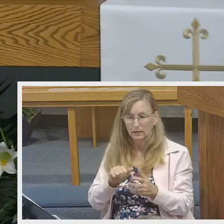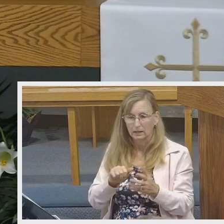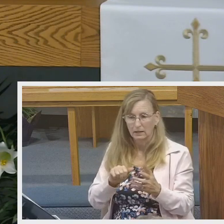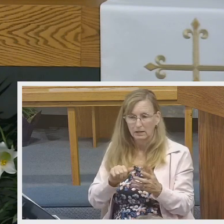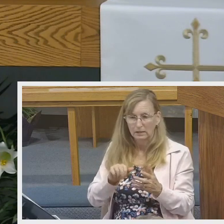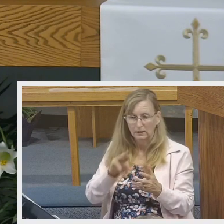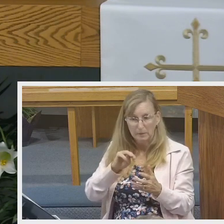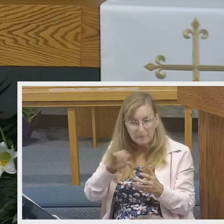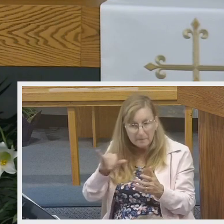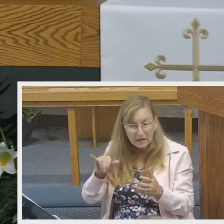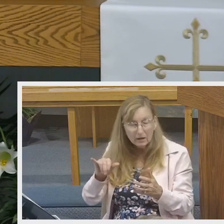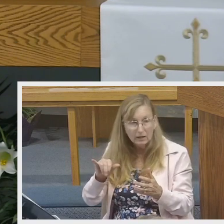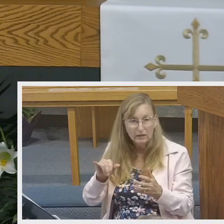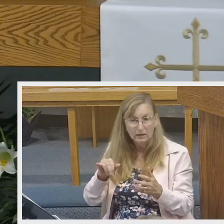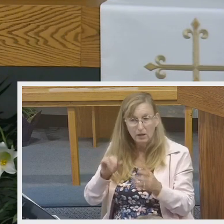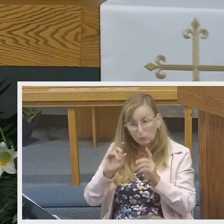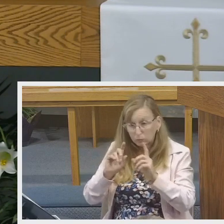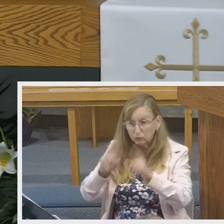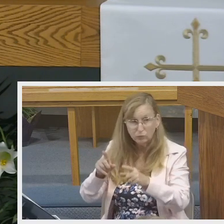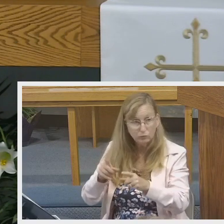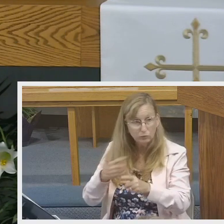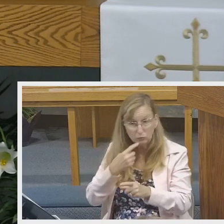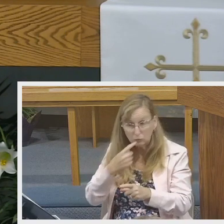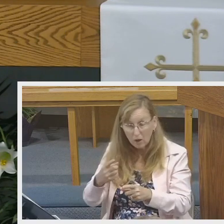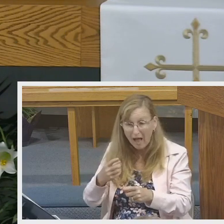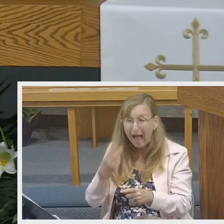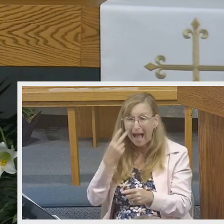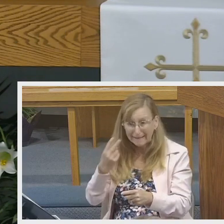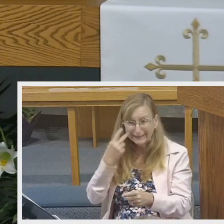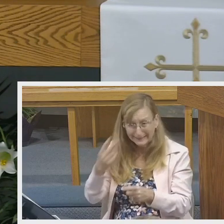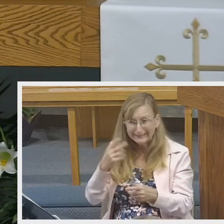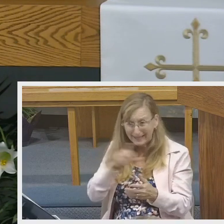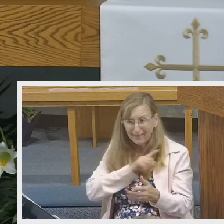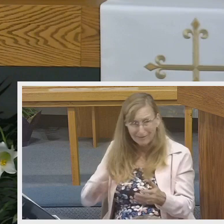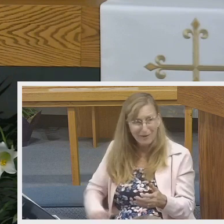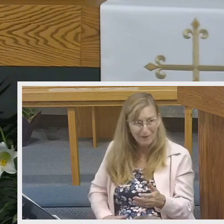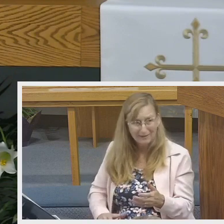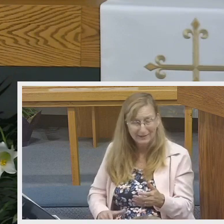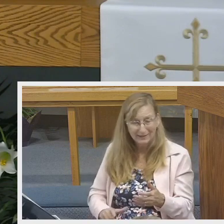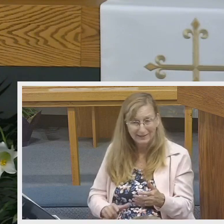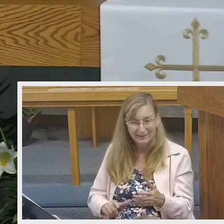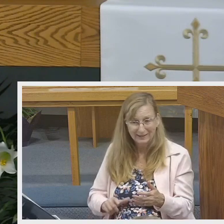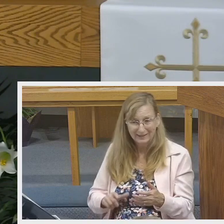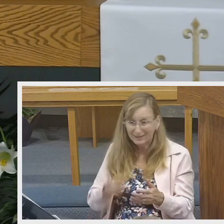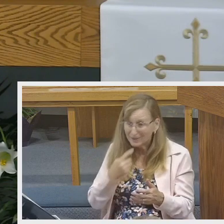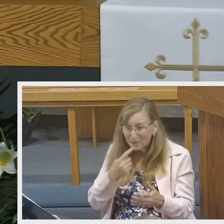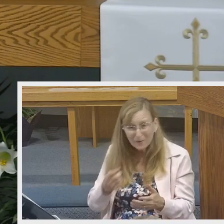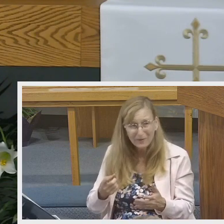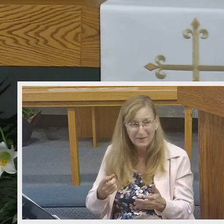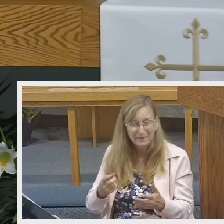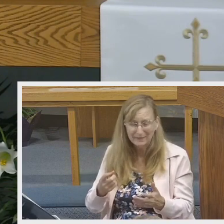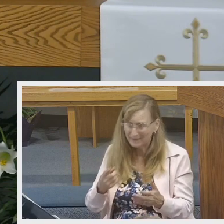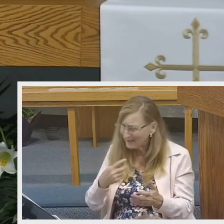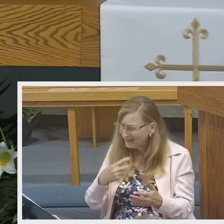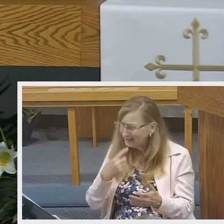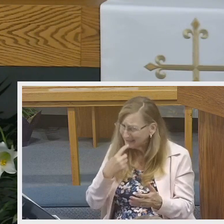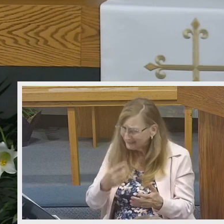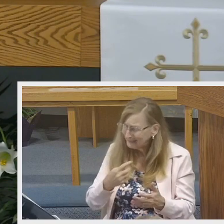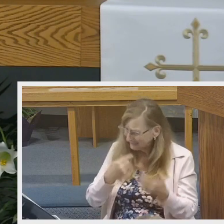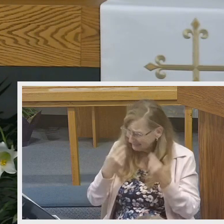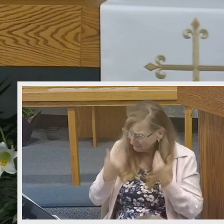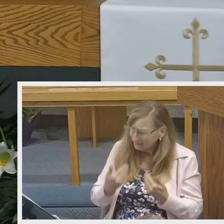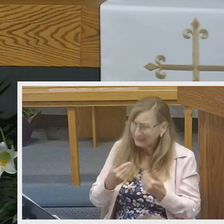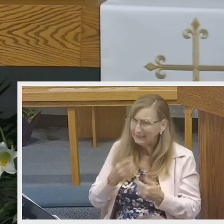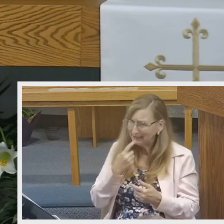Mary Magdalene went to the disciples with the news, "I have seen the Lord." And she told them that he had said these things to